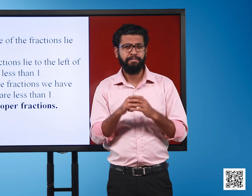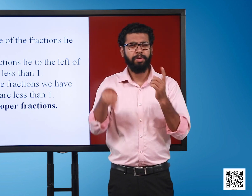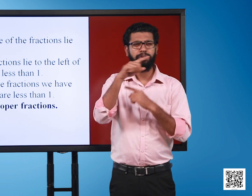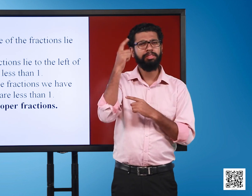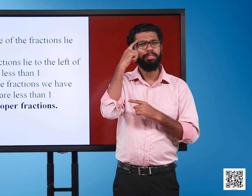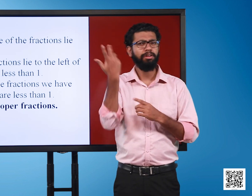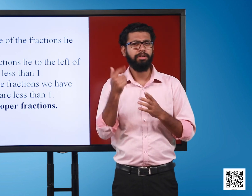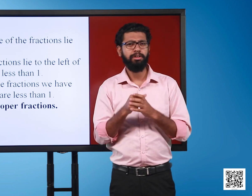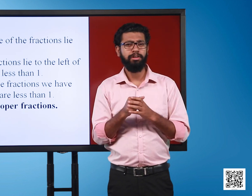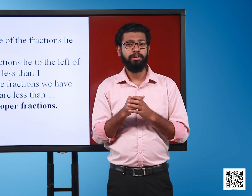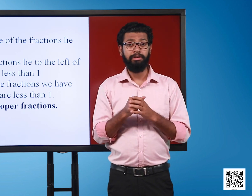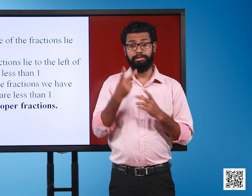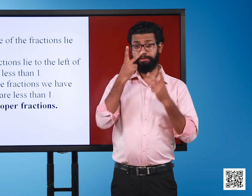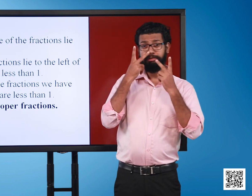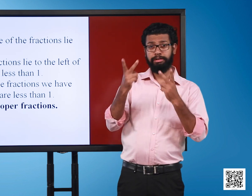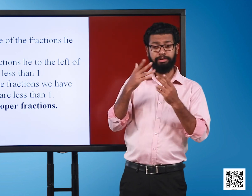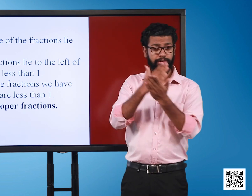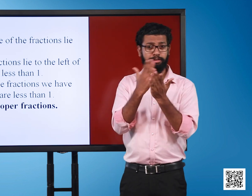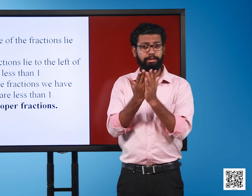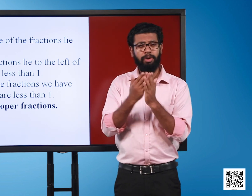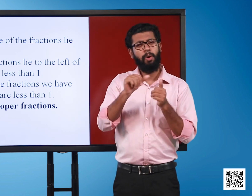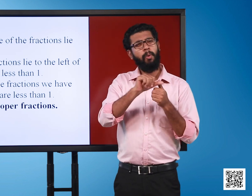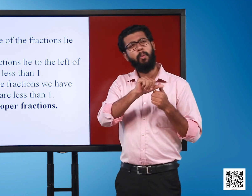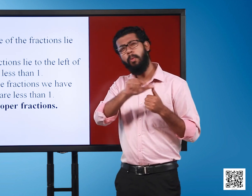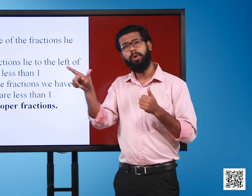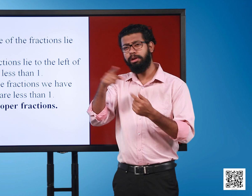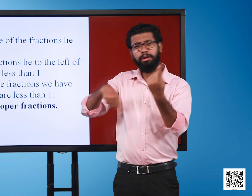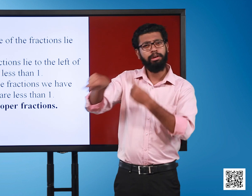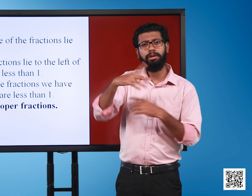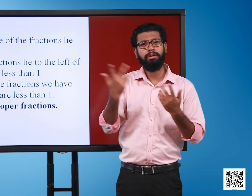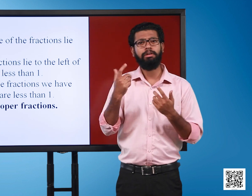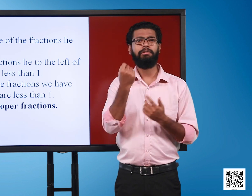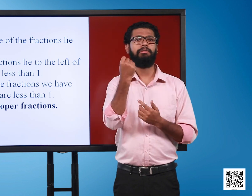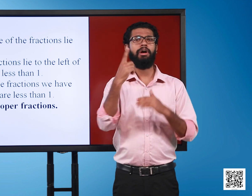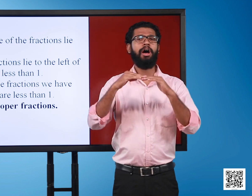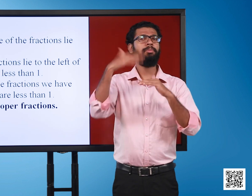All these fractions lie to the left of 1 as they are less than 1.